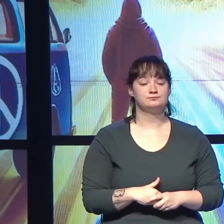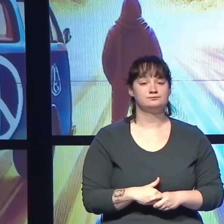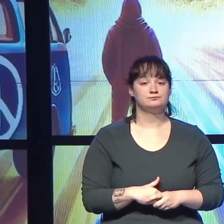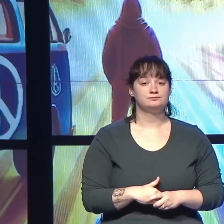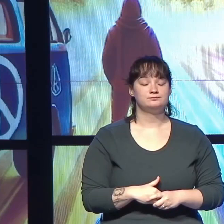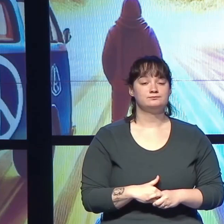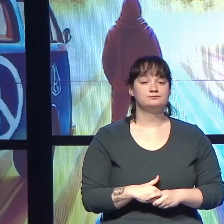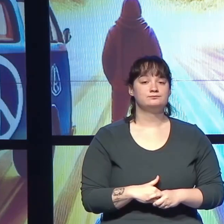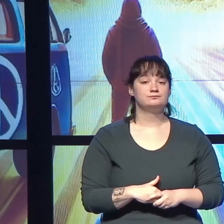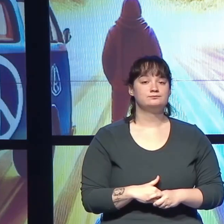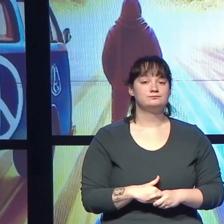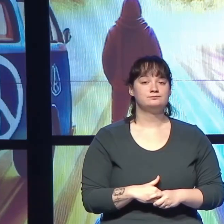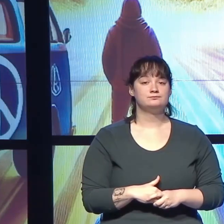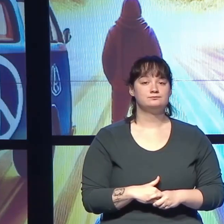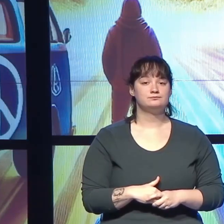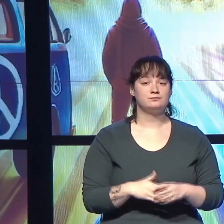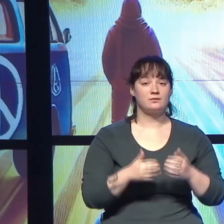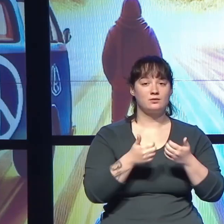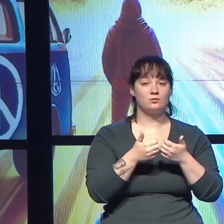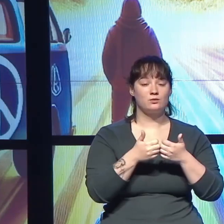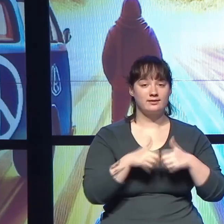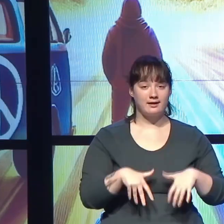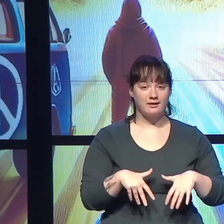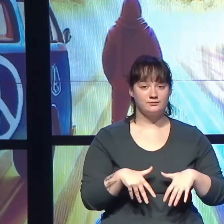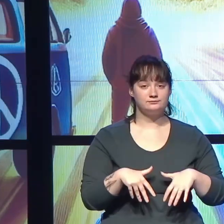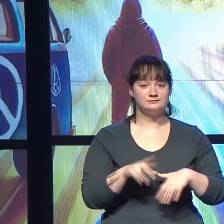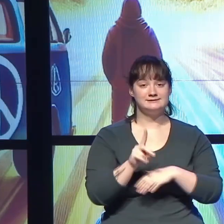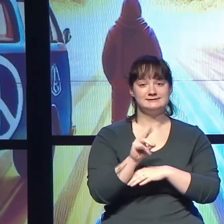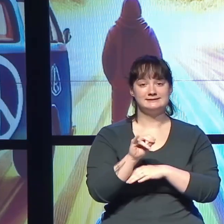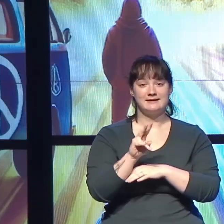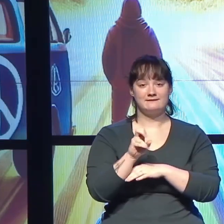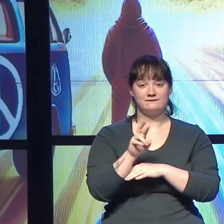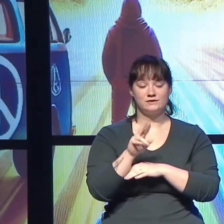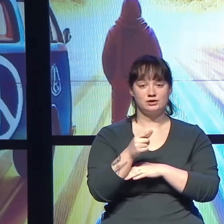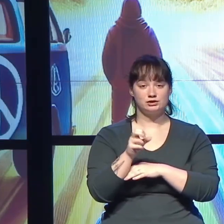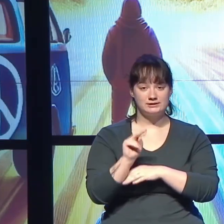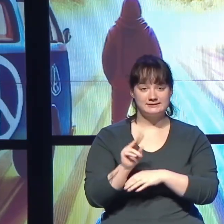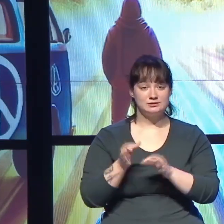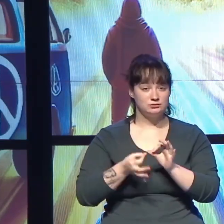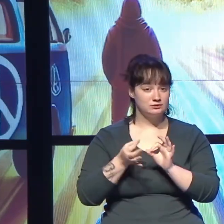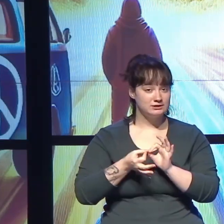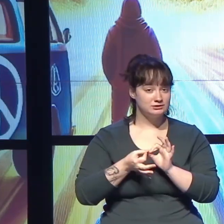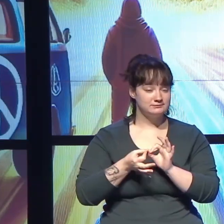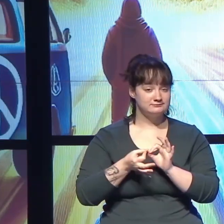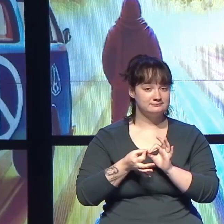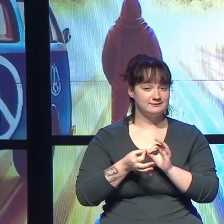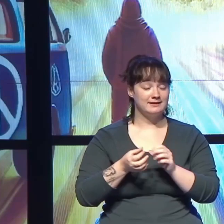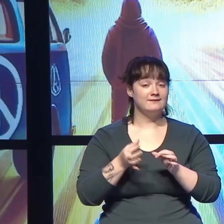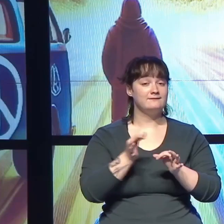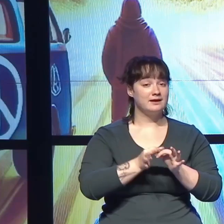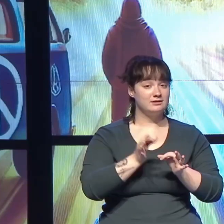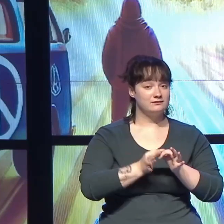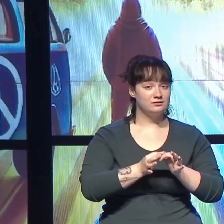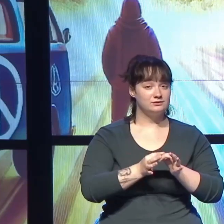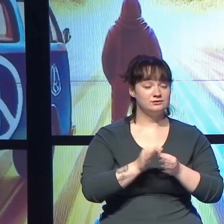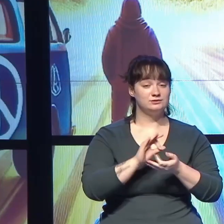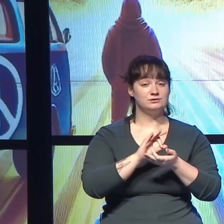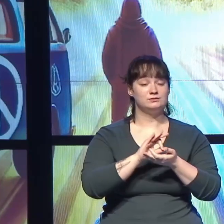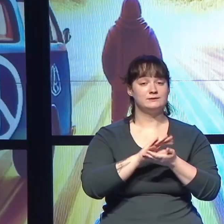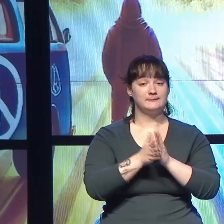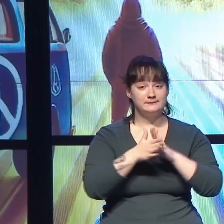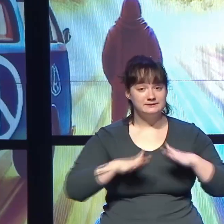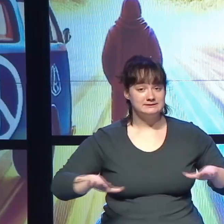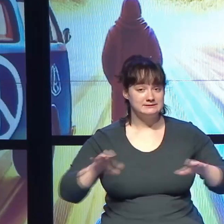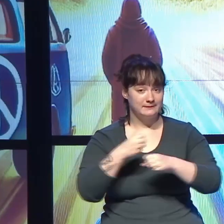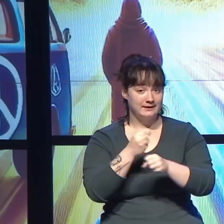we said that without a divergent interpretation that's faithful to the peacemaking